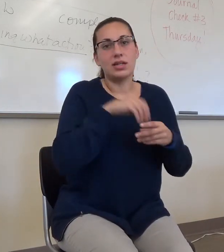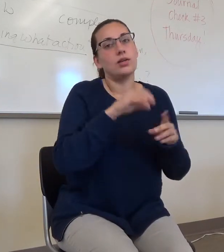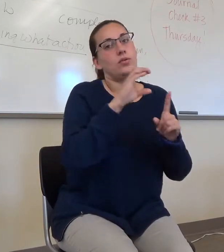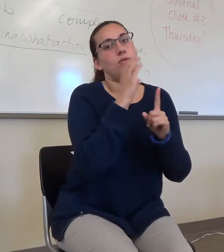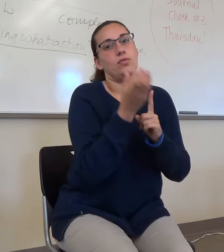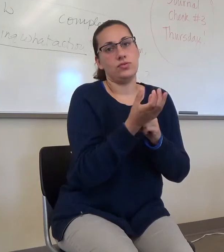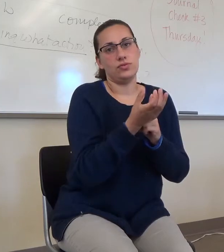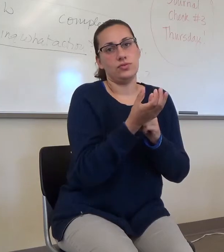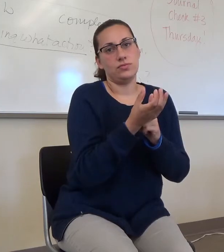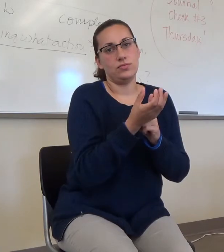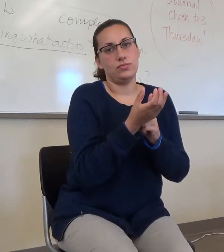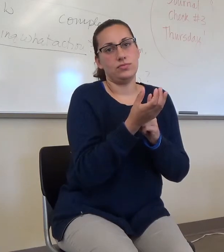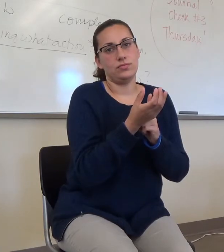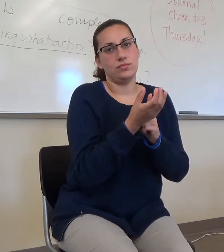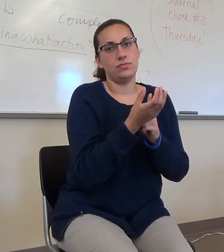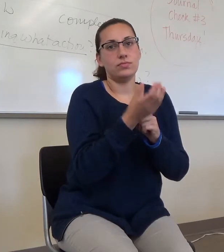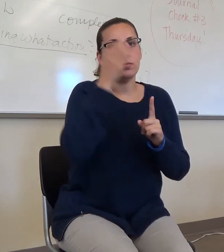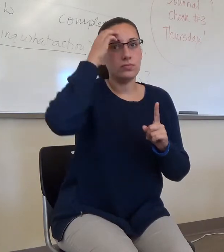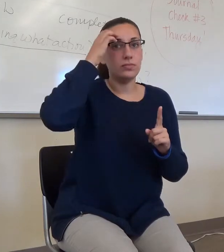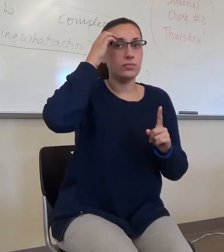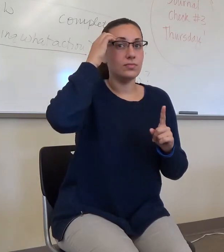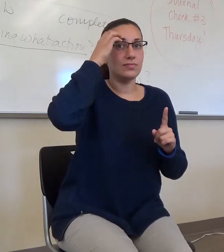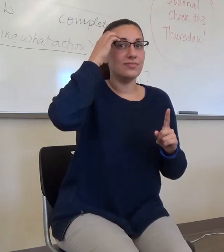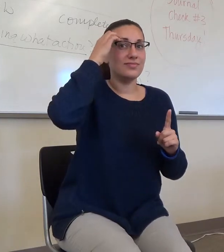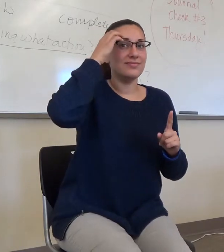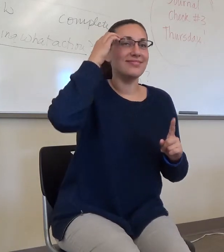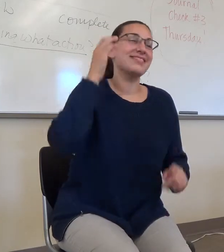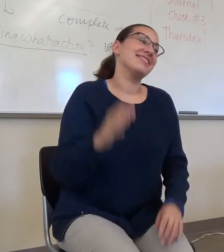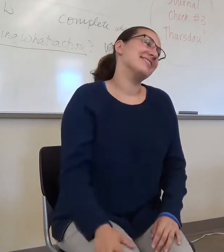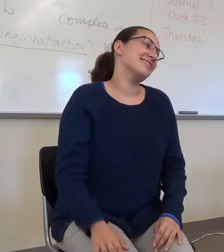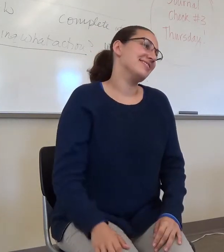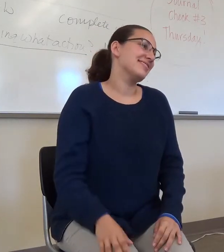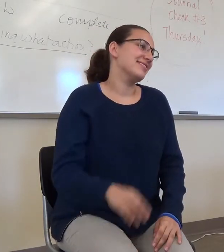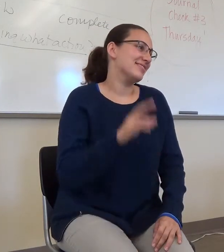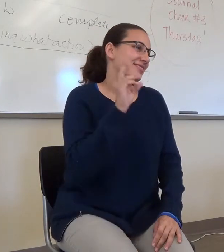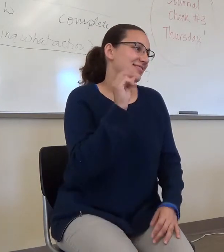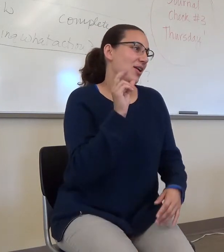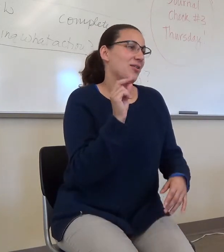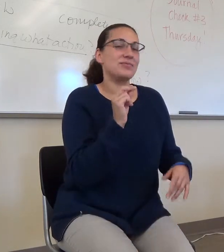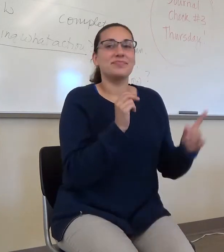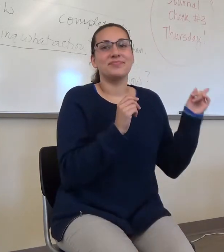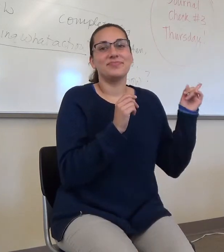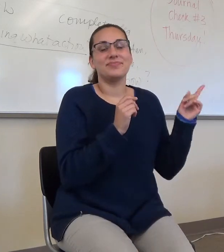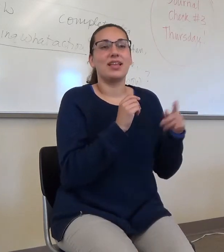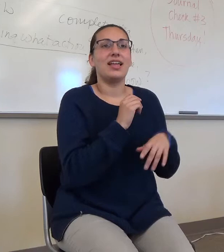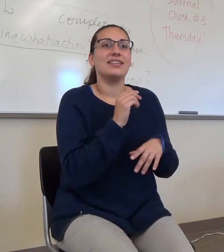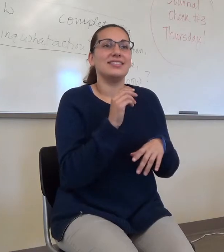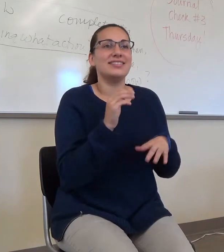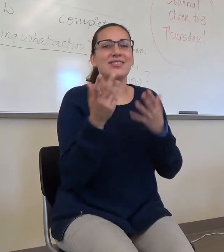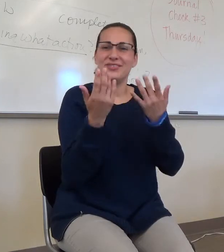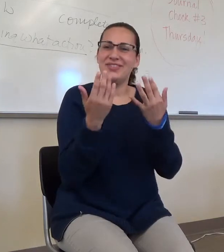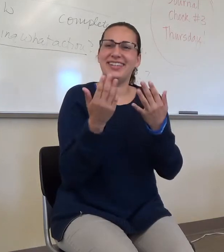who, cut up their roommate and kept him in the freezer, Every once in a while you get one of these